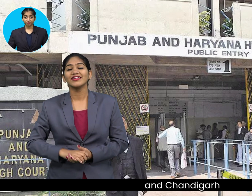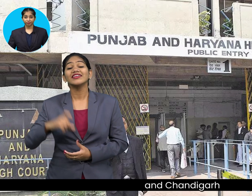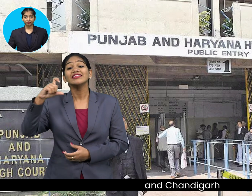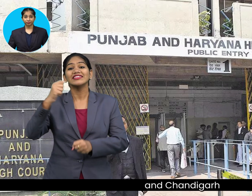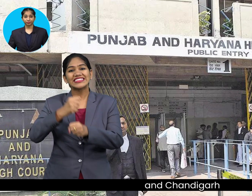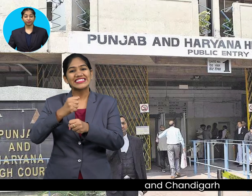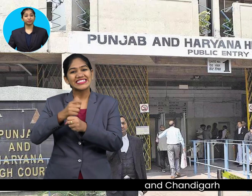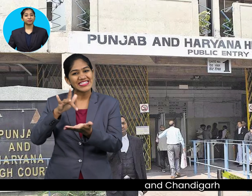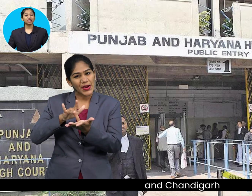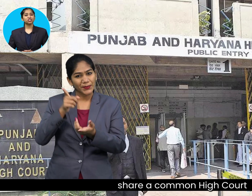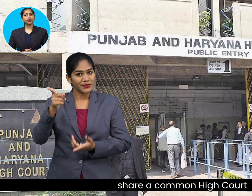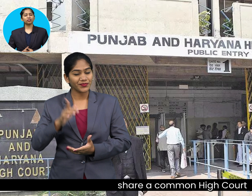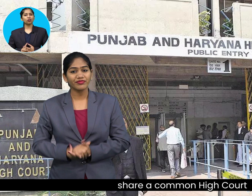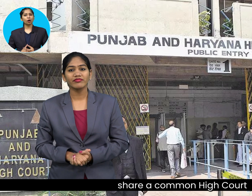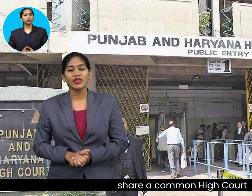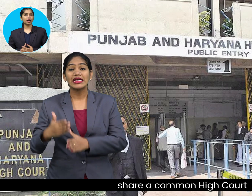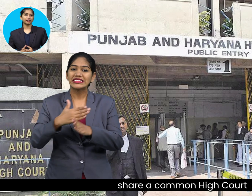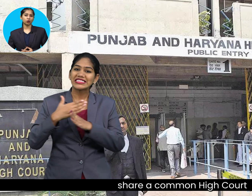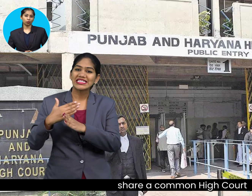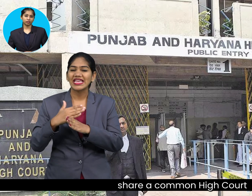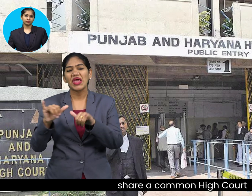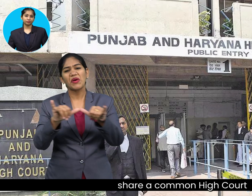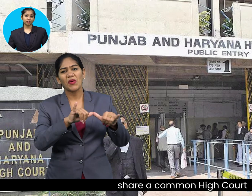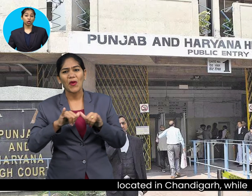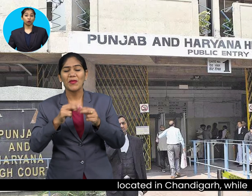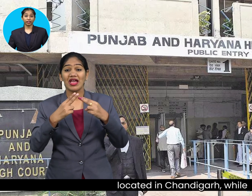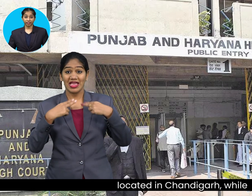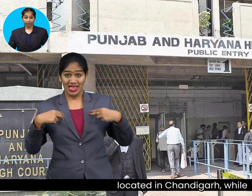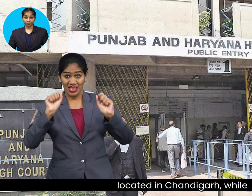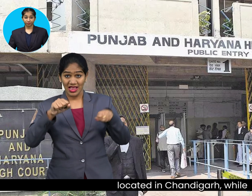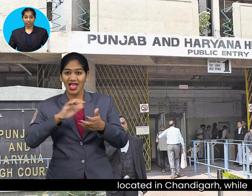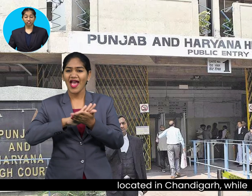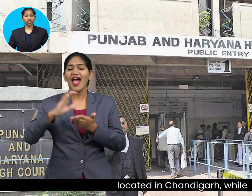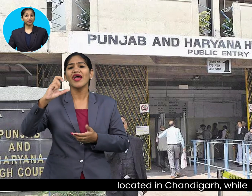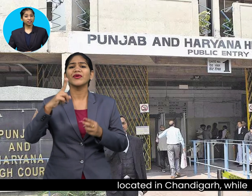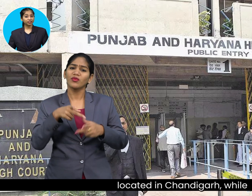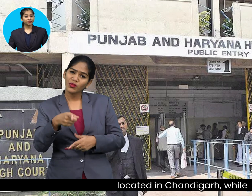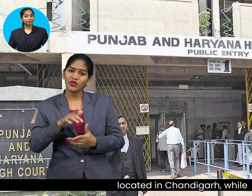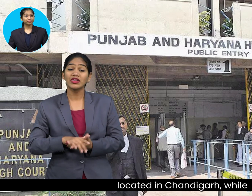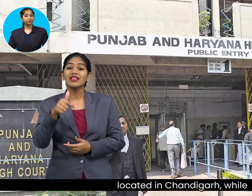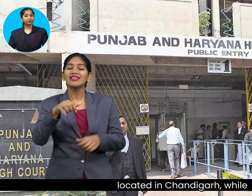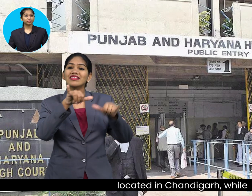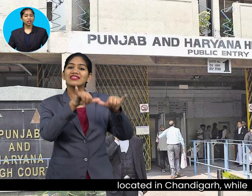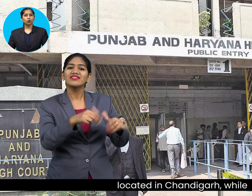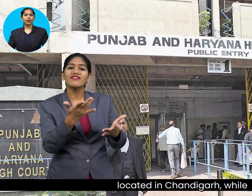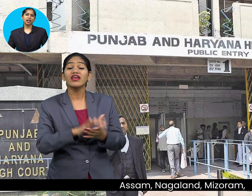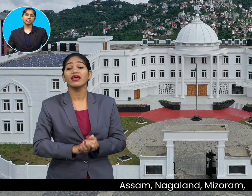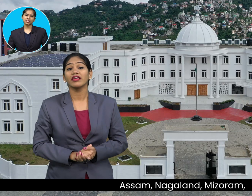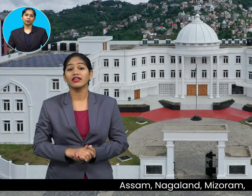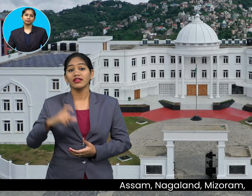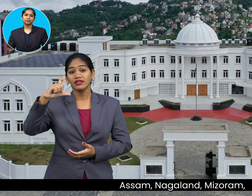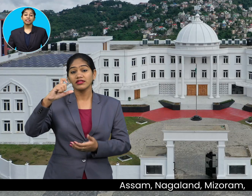Chandigarh share a common High Court located in Chandigarh,